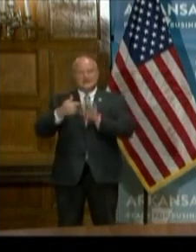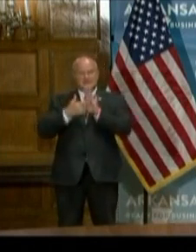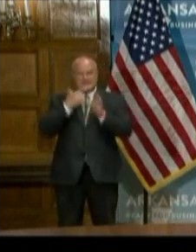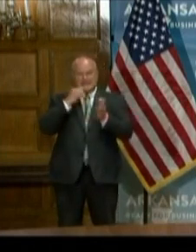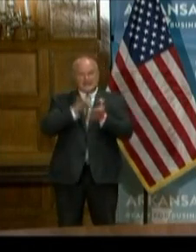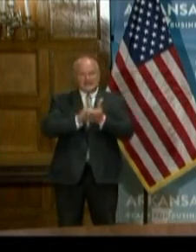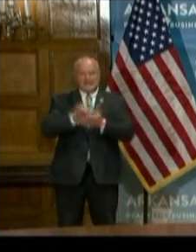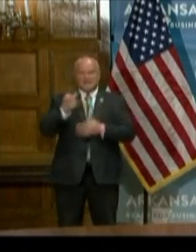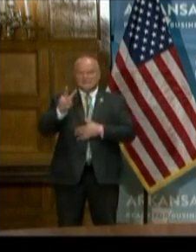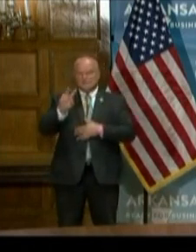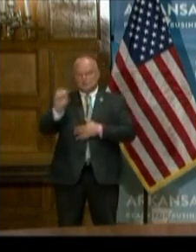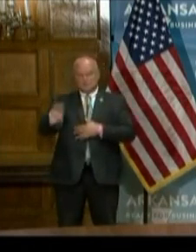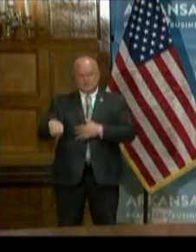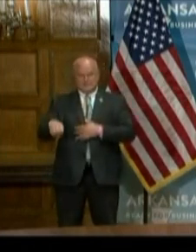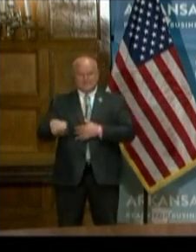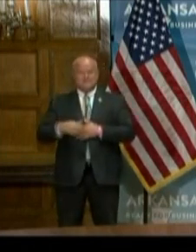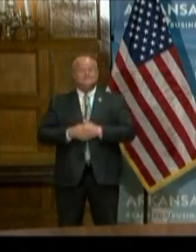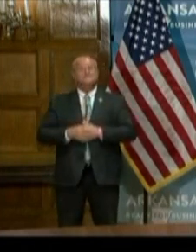indicate that, 2%